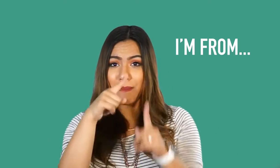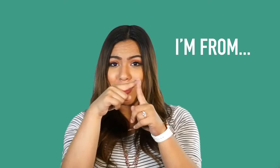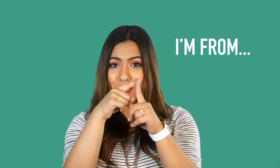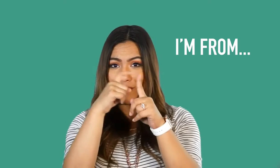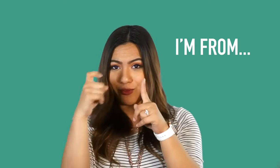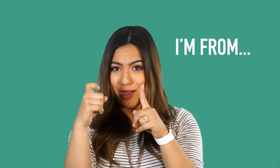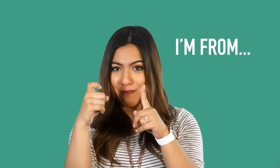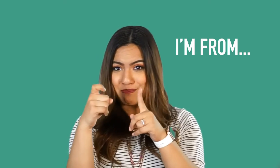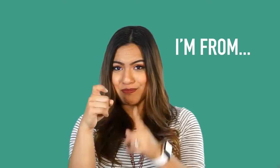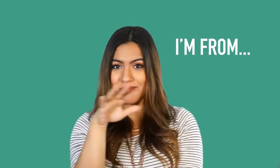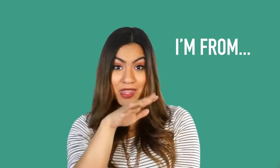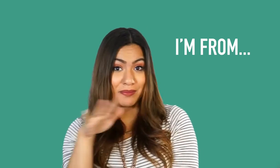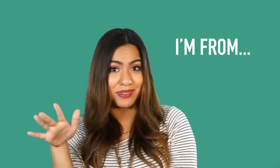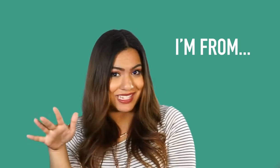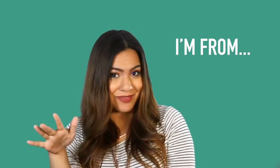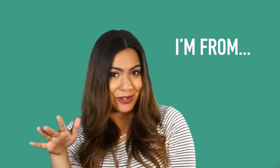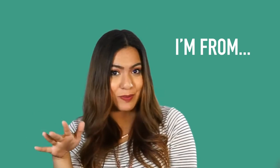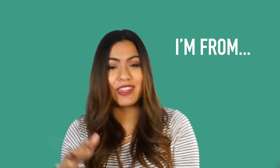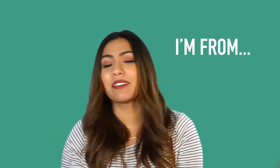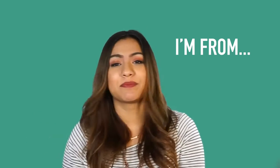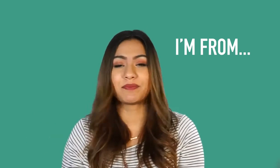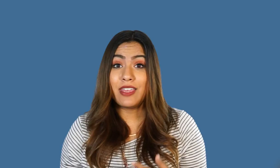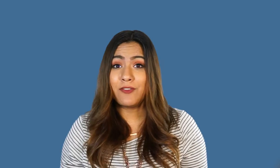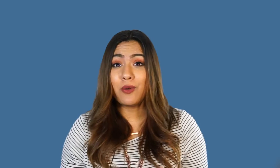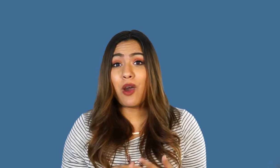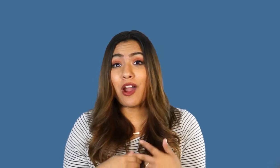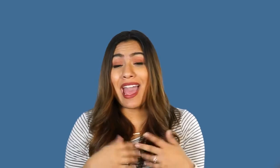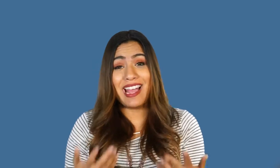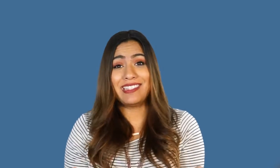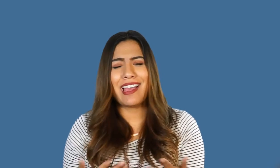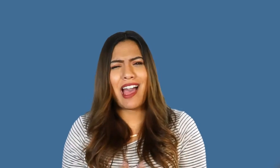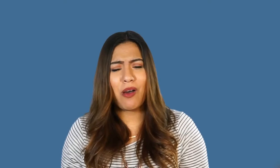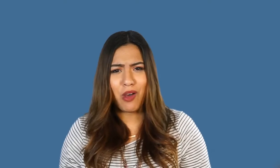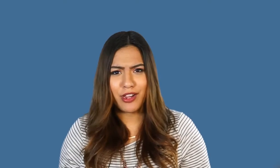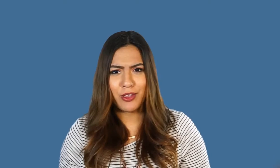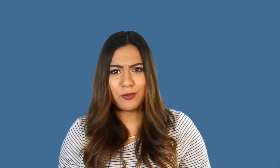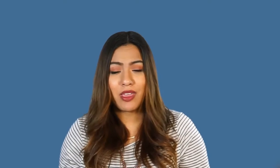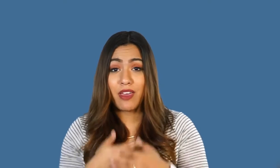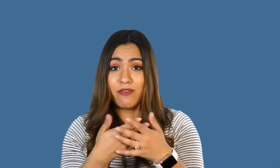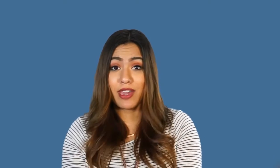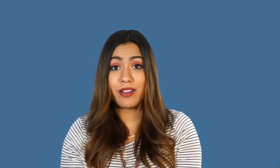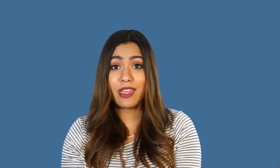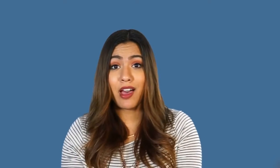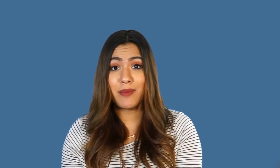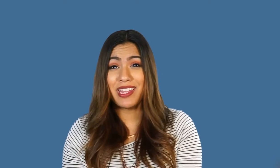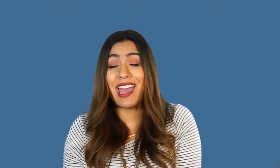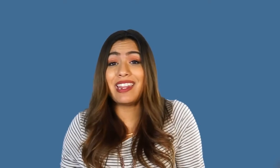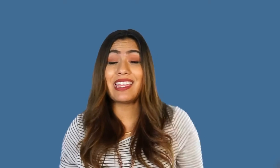I'm from, plus the finger spelling. If you are asked, how are you? A very common and